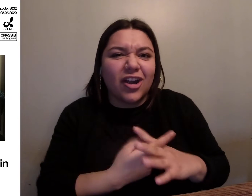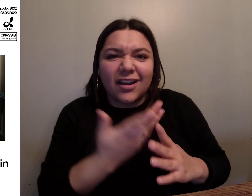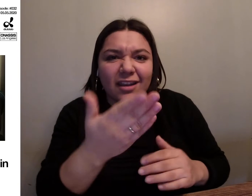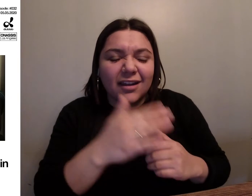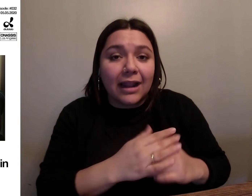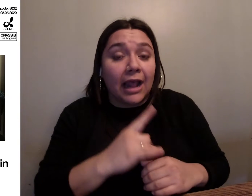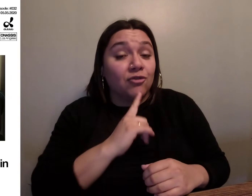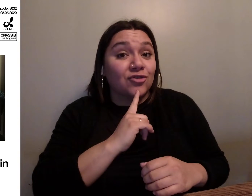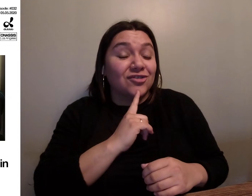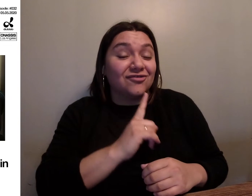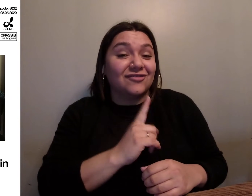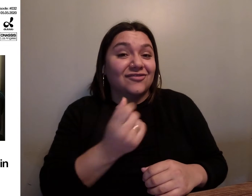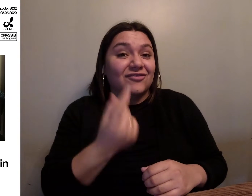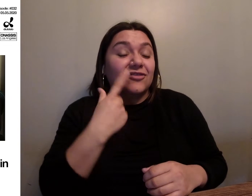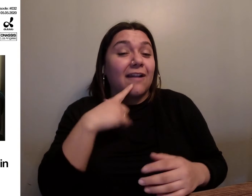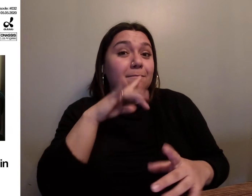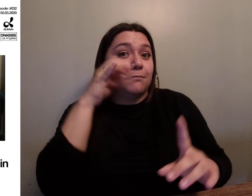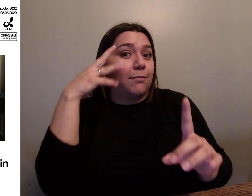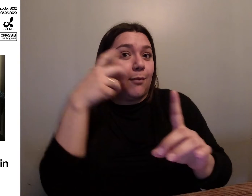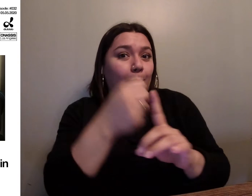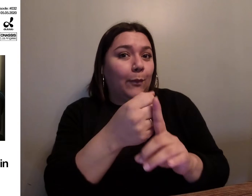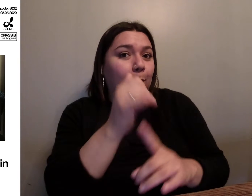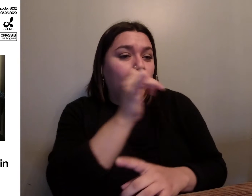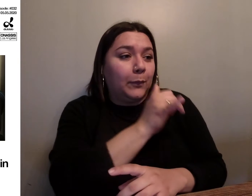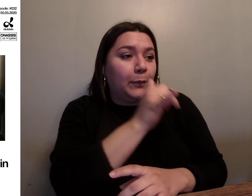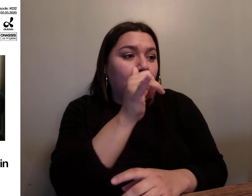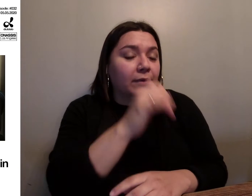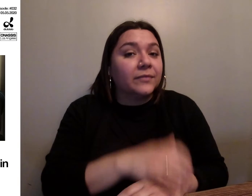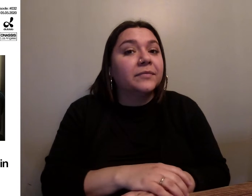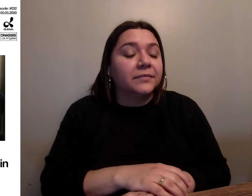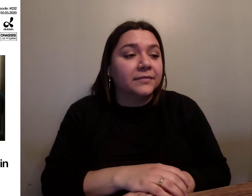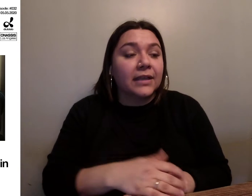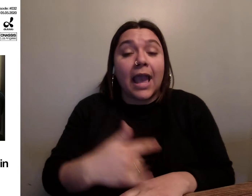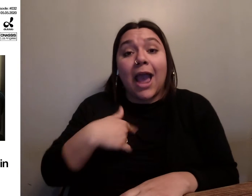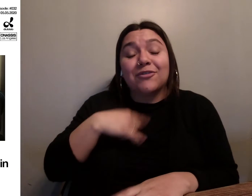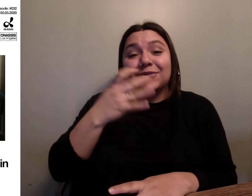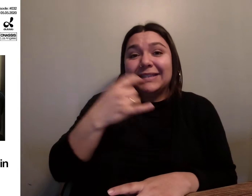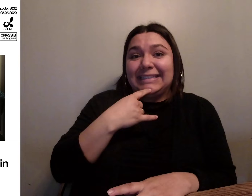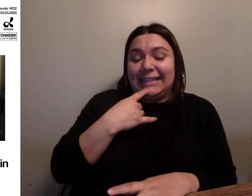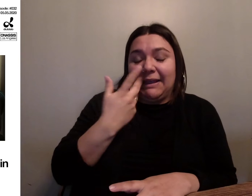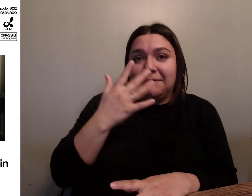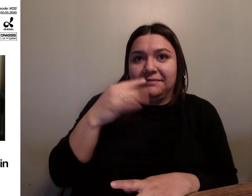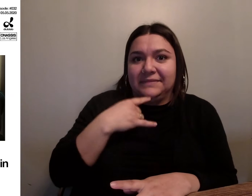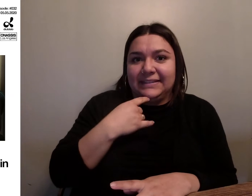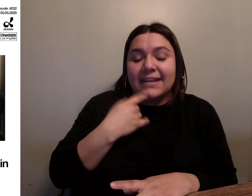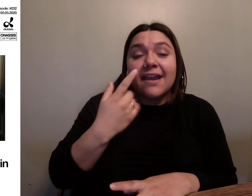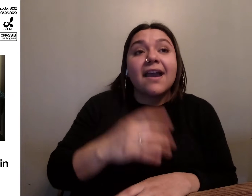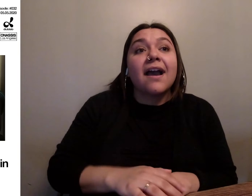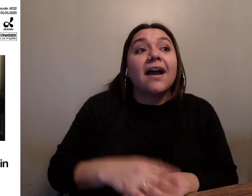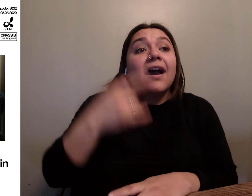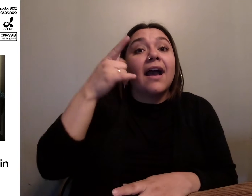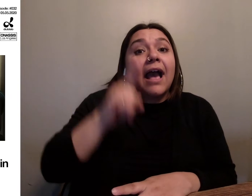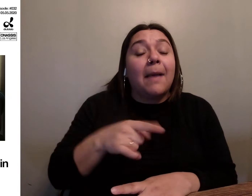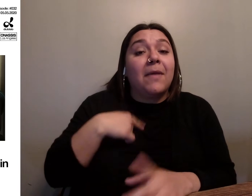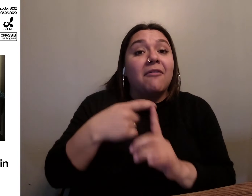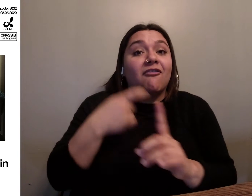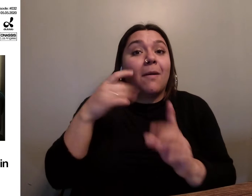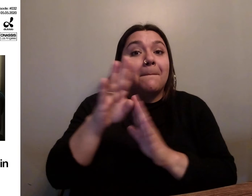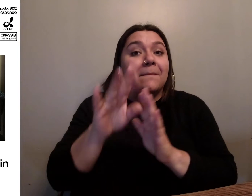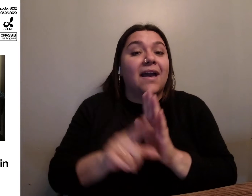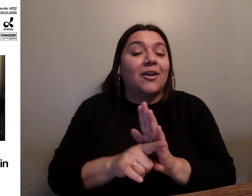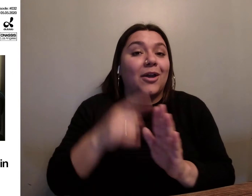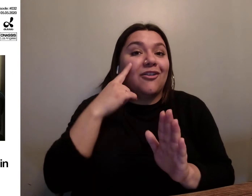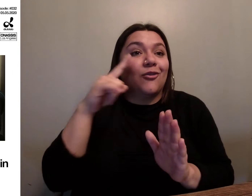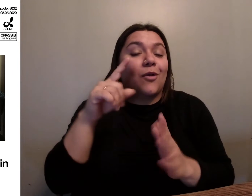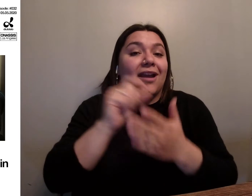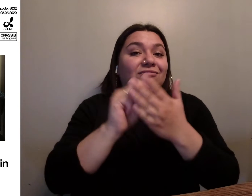I was just about to say that because I come from a background as a composer and a musician,